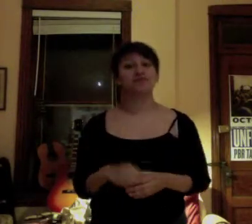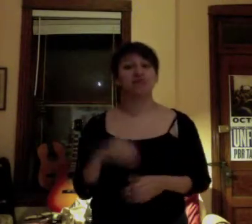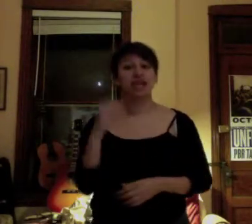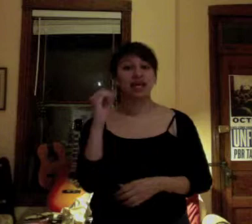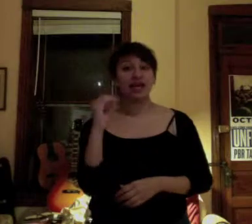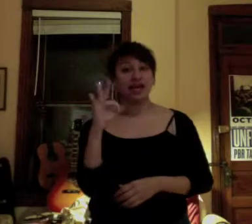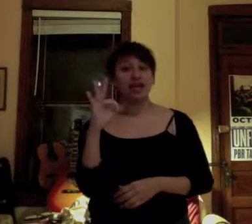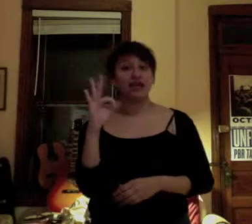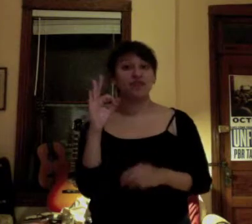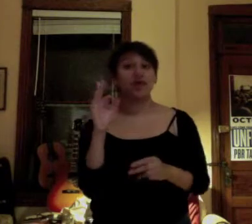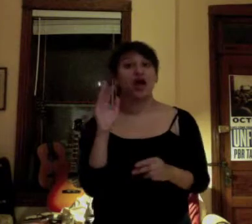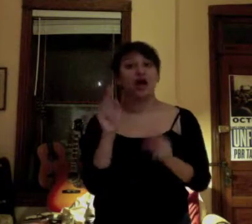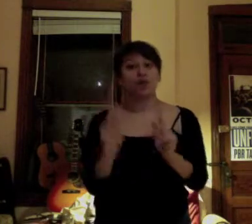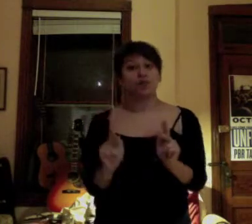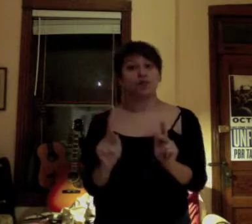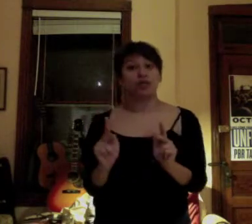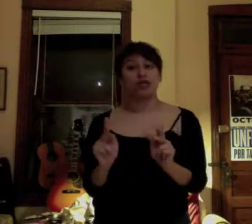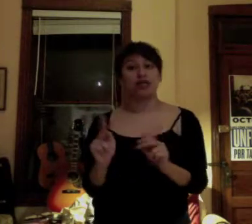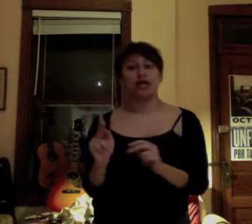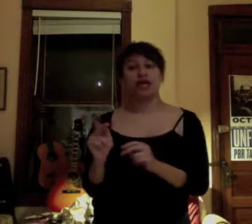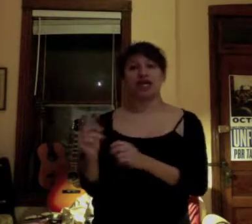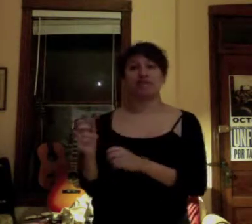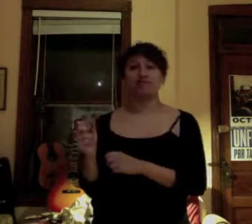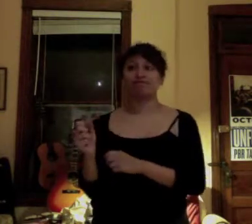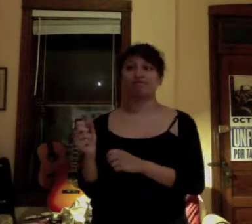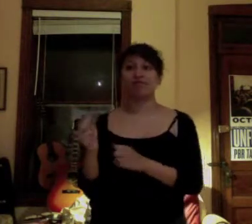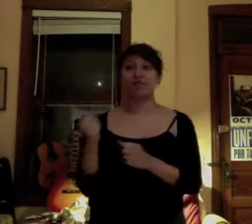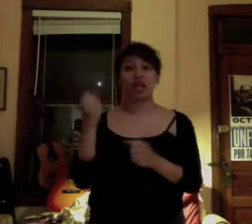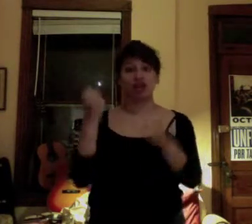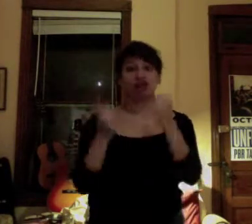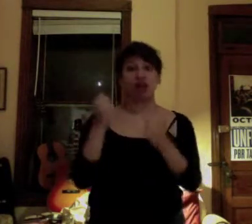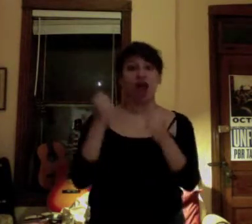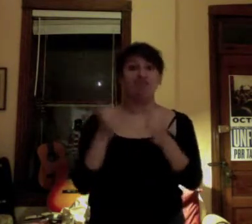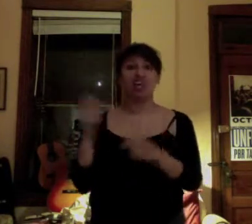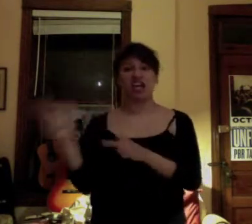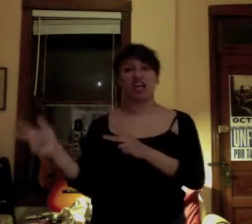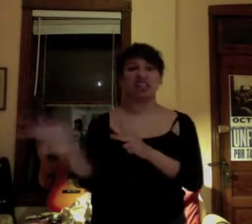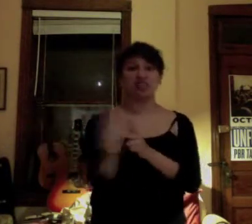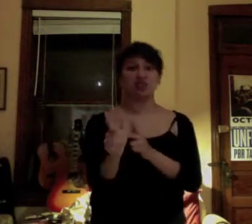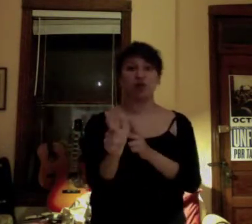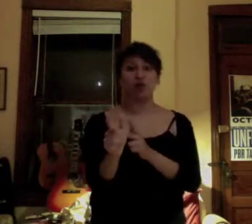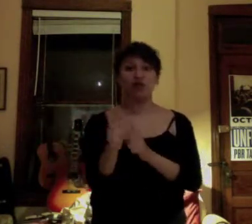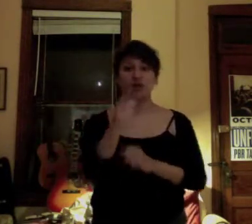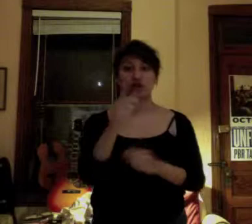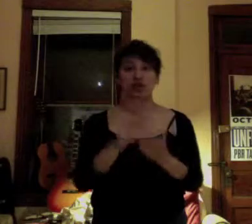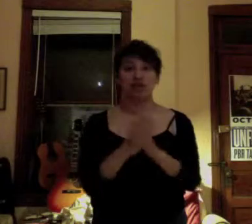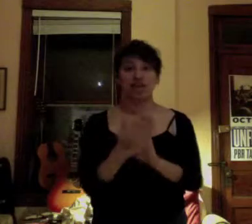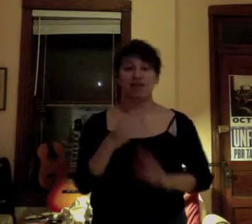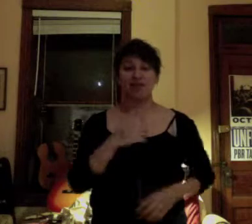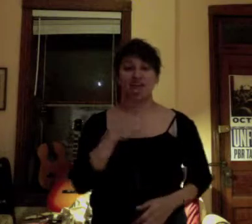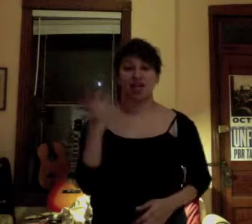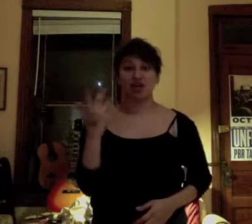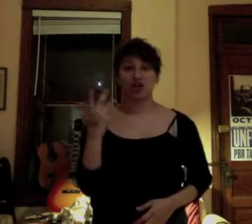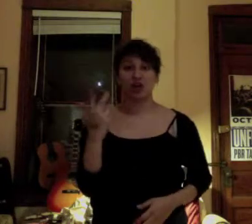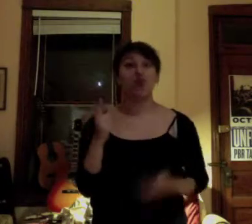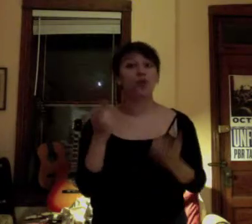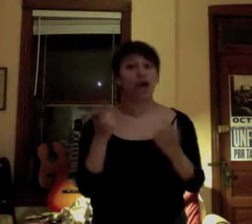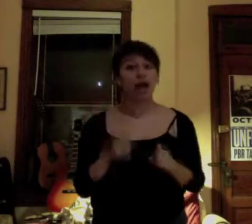actually occurred was that you experienced a fear of having a collision. The anger was actually based in